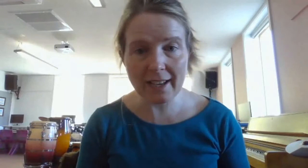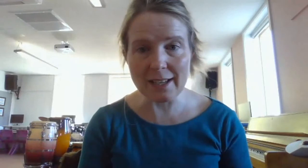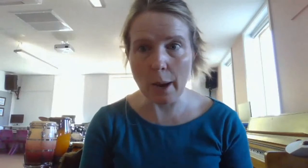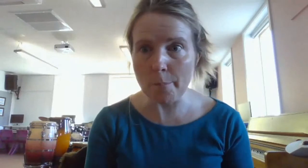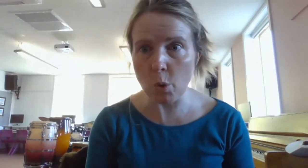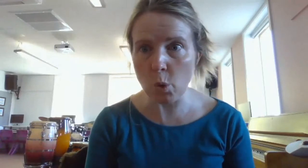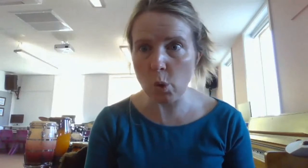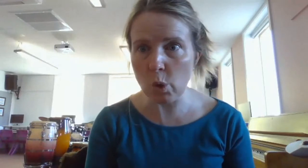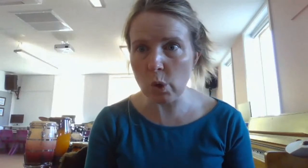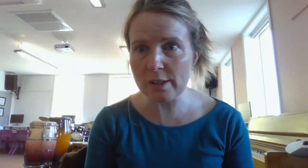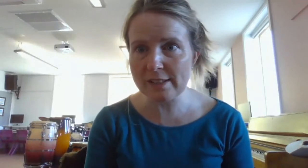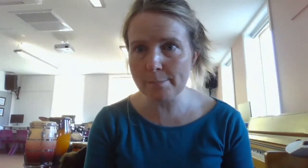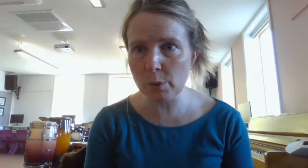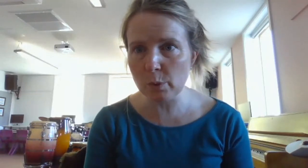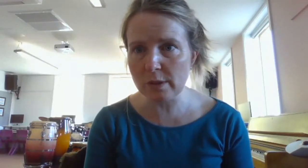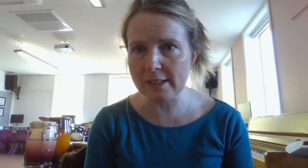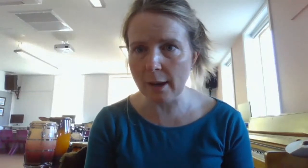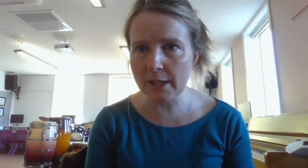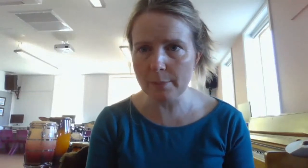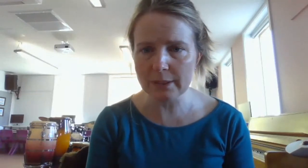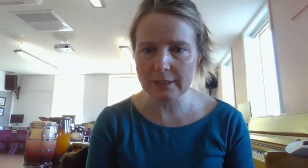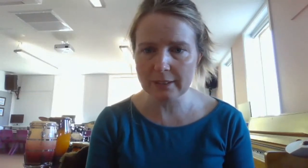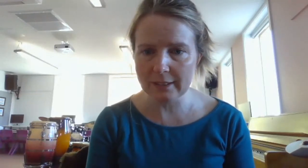Okay, more symbols coming up.